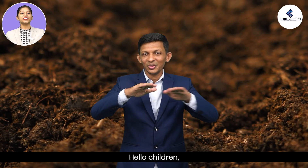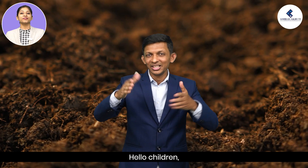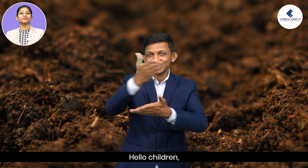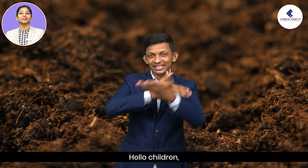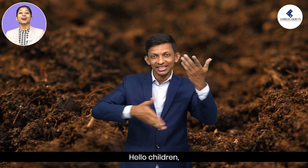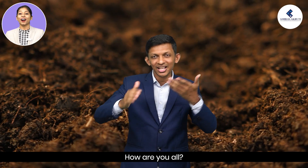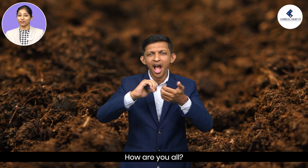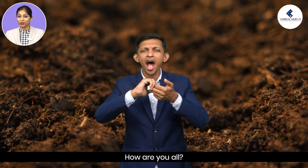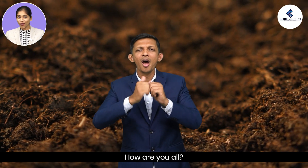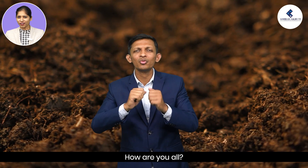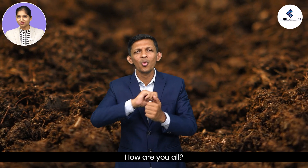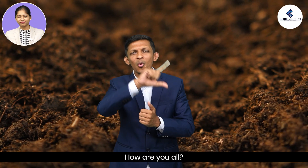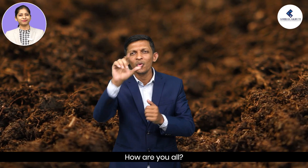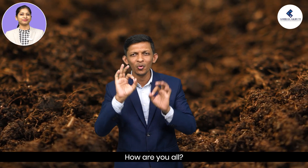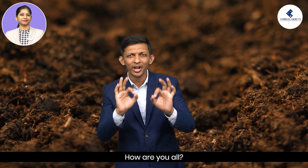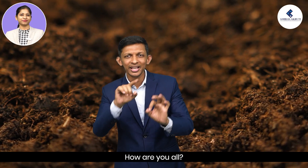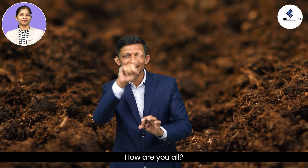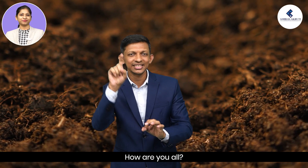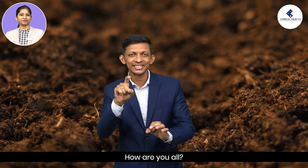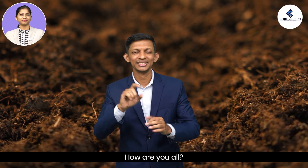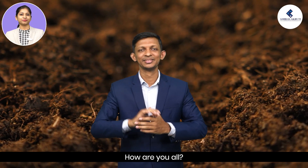Hello children, how are you all?